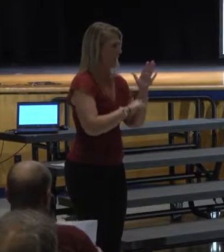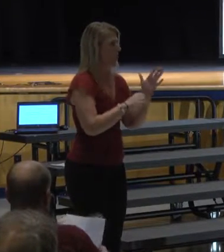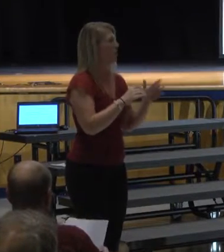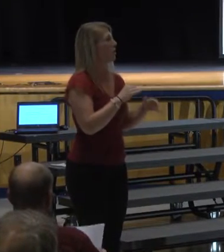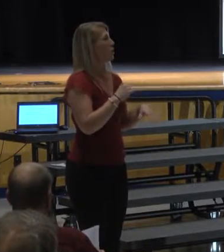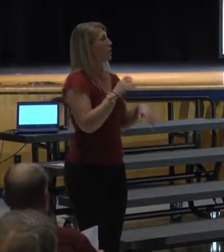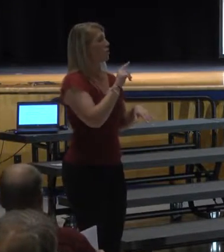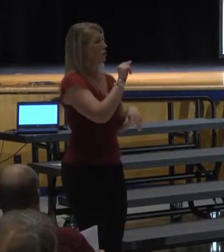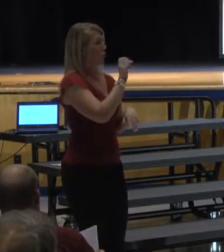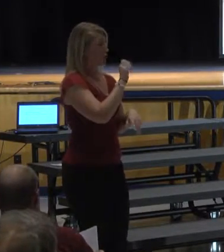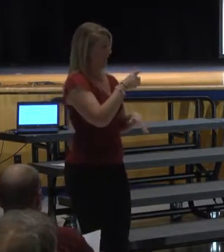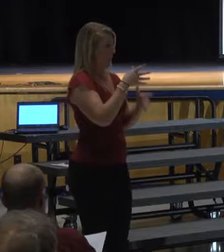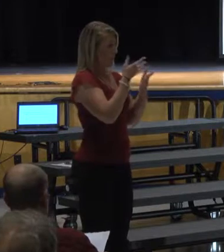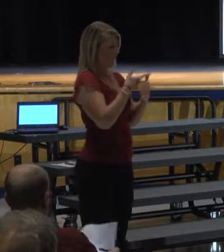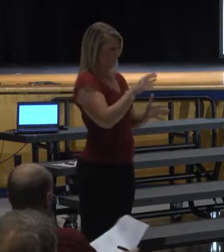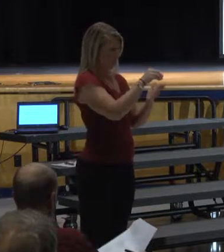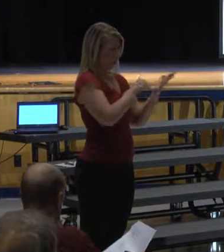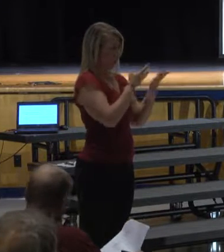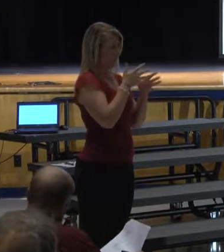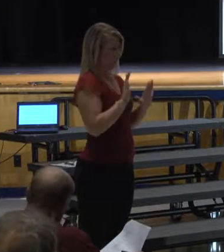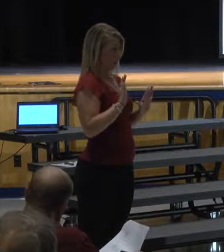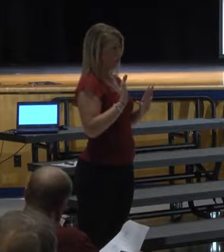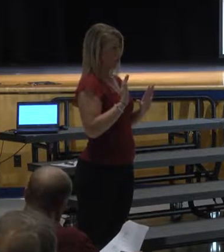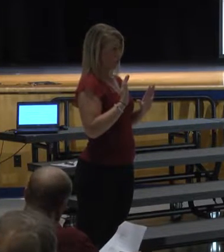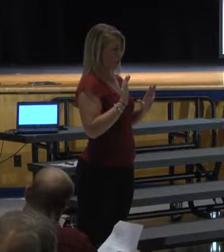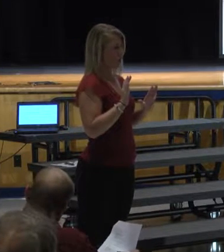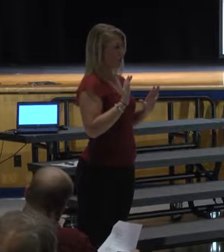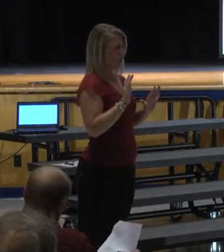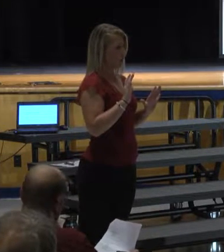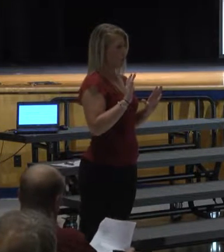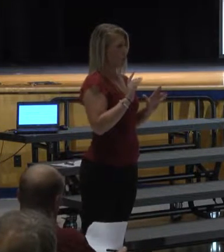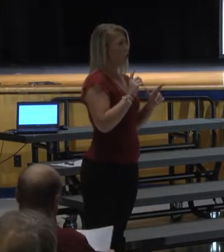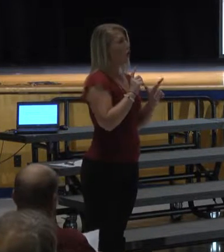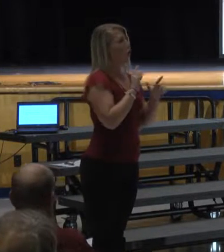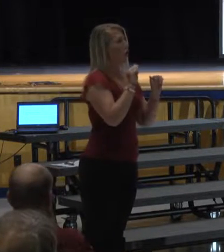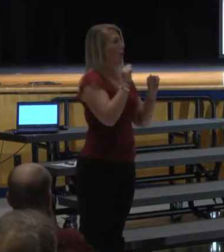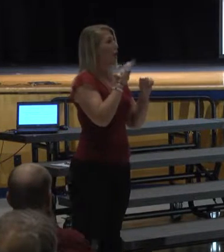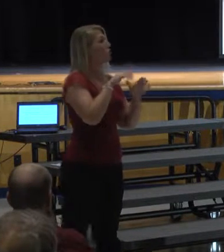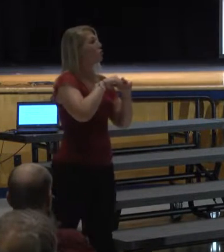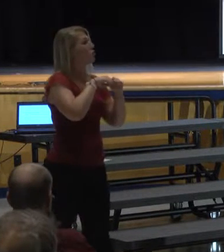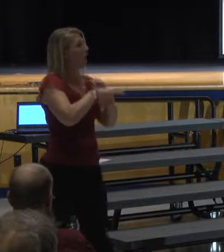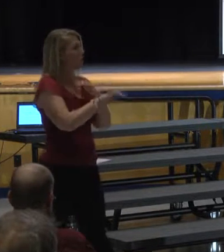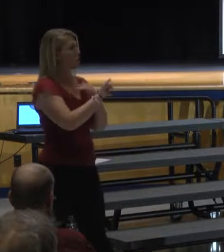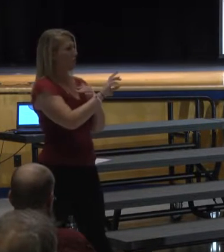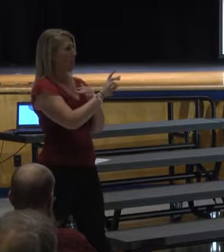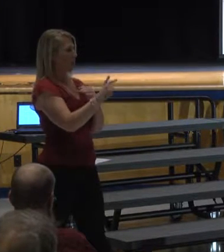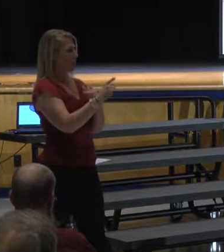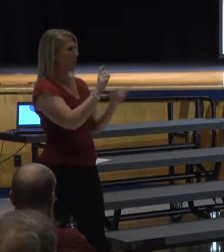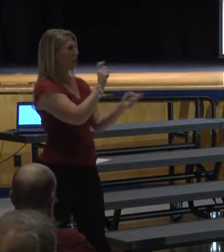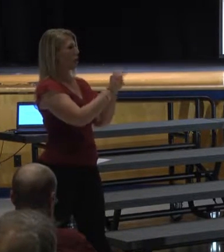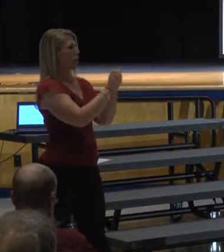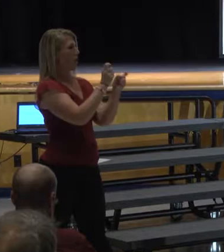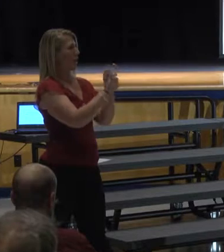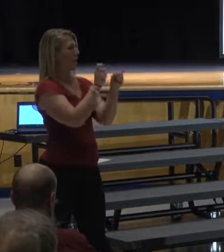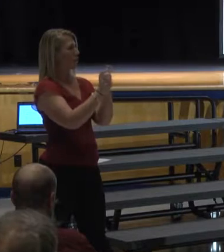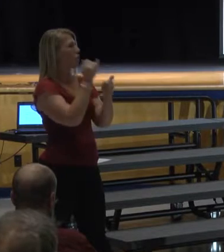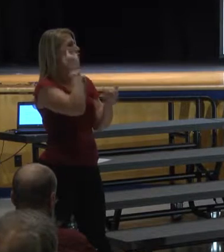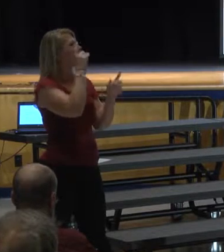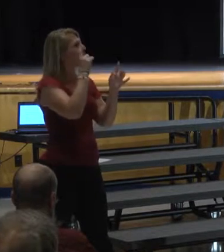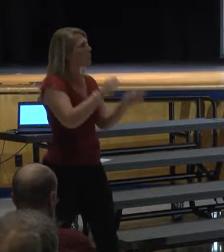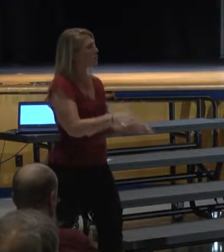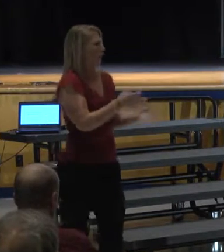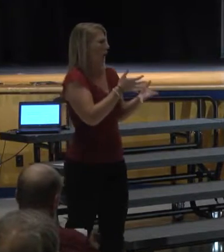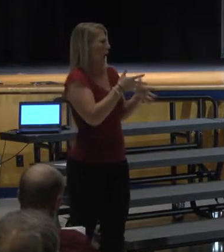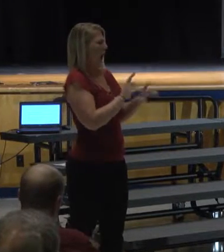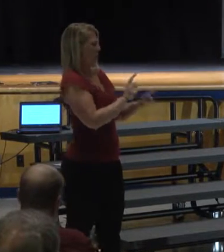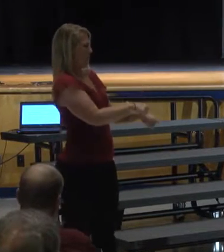can go back into the TAP website and make school code changes. You can always change it to a different New York school. You could go in as many